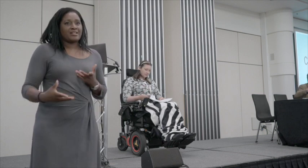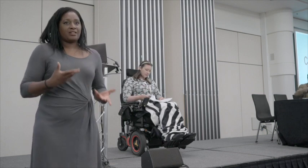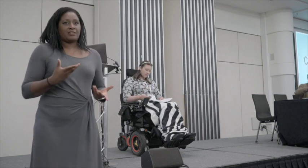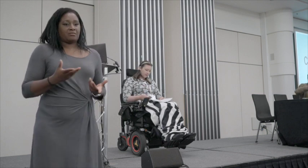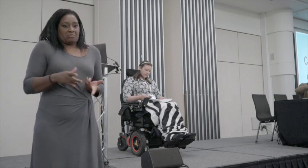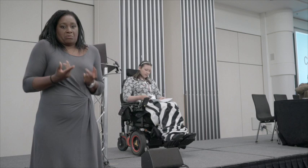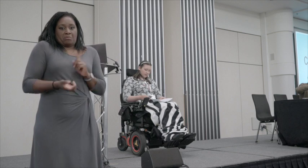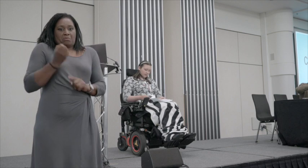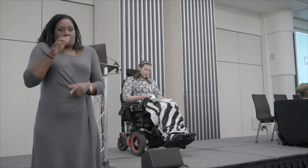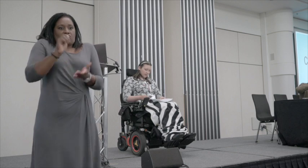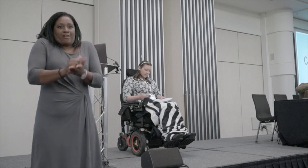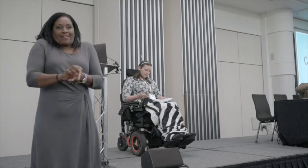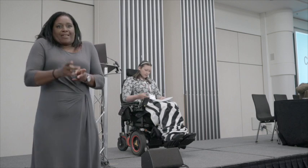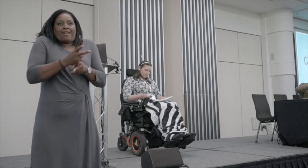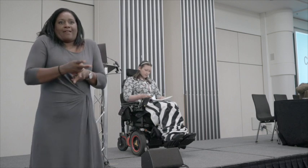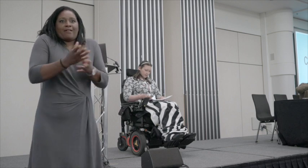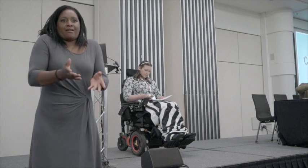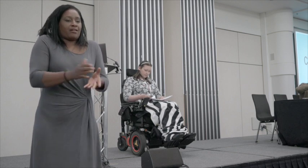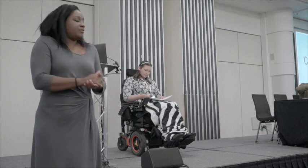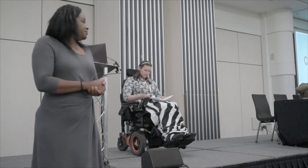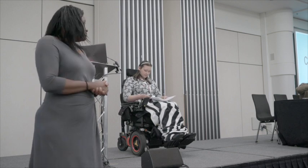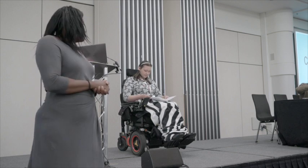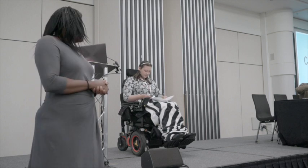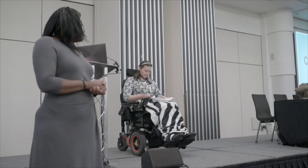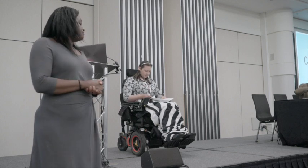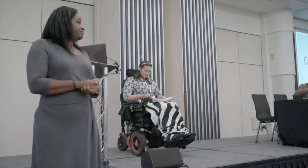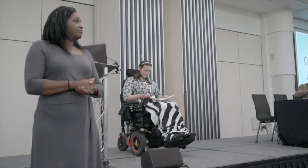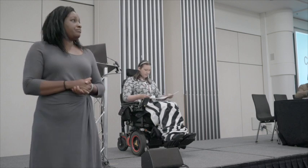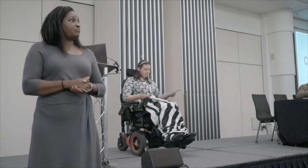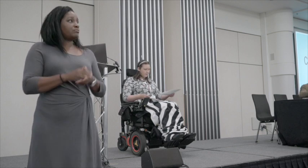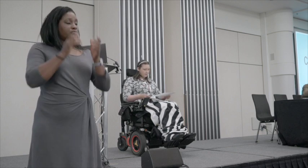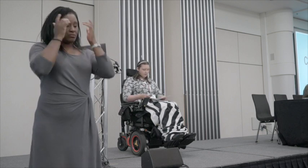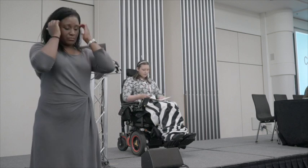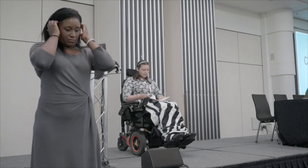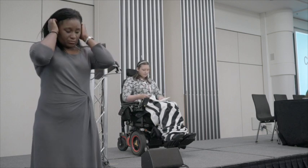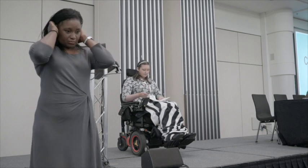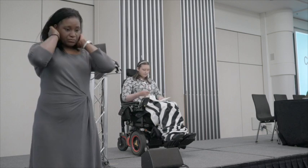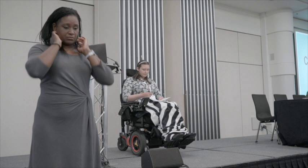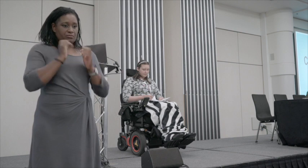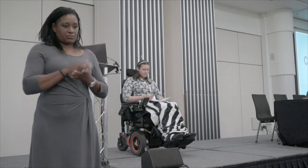lot.